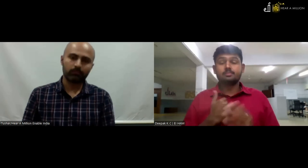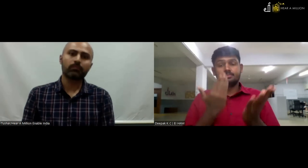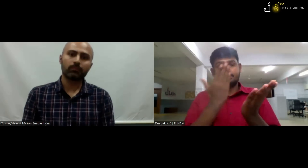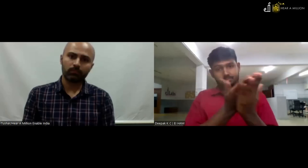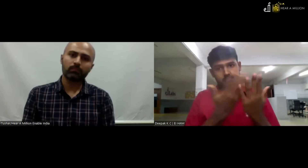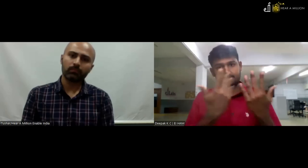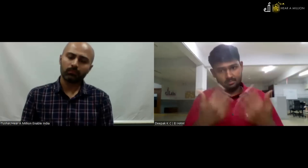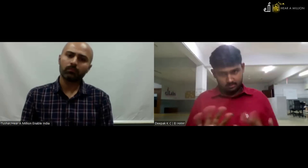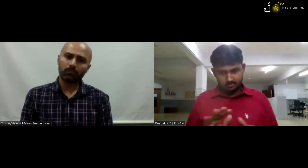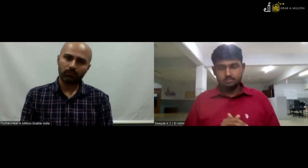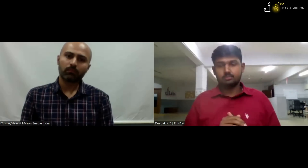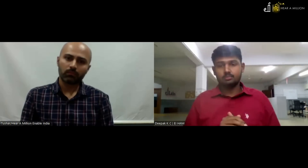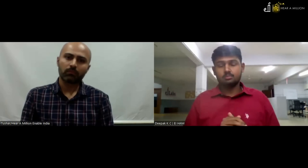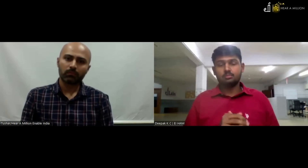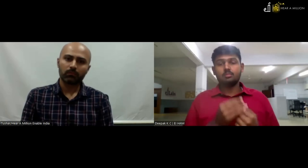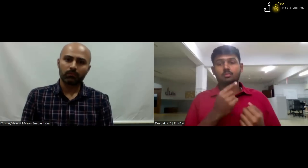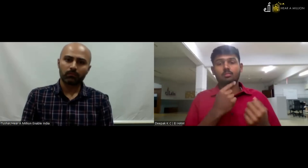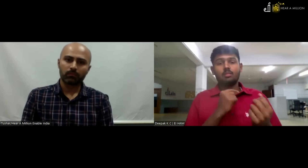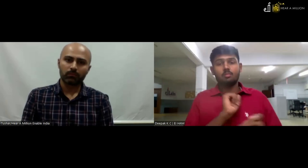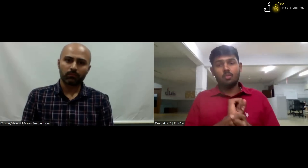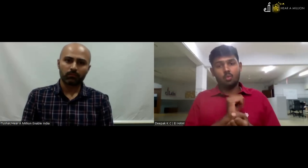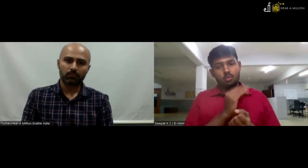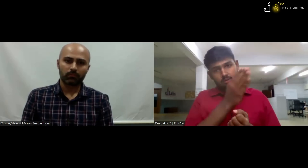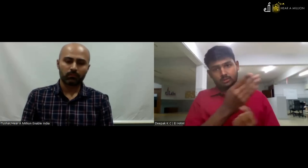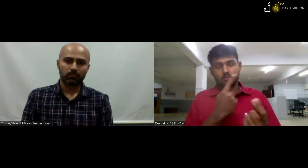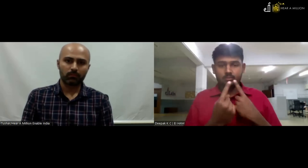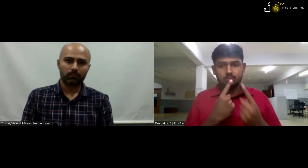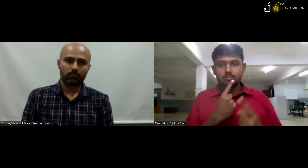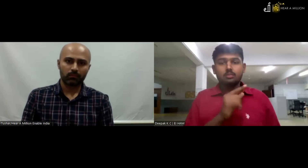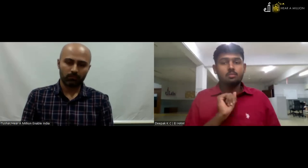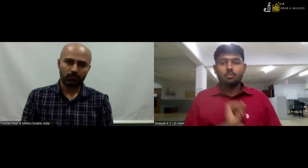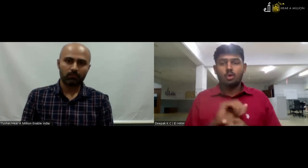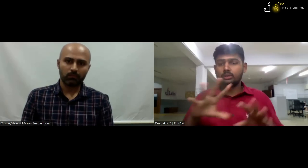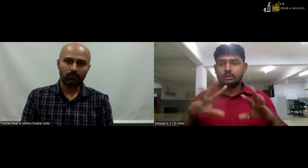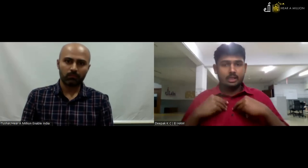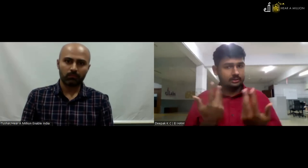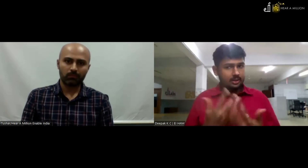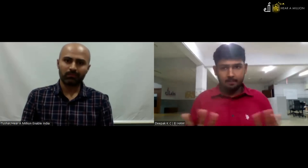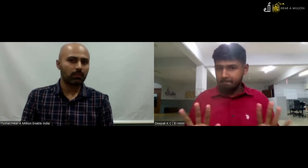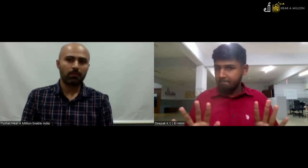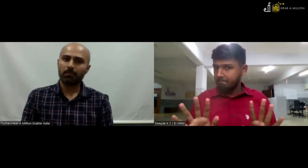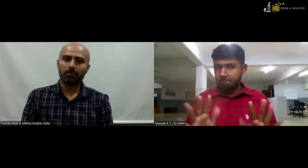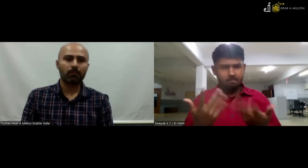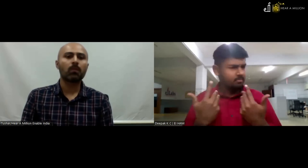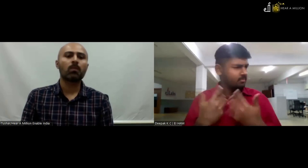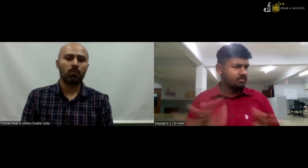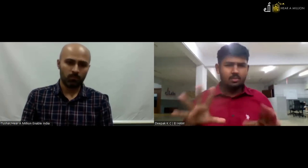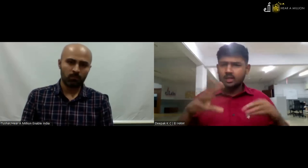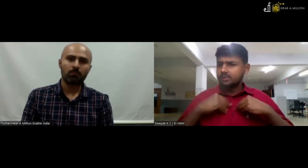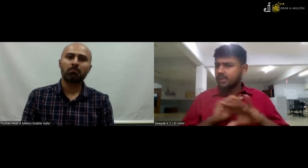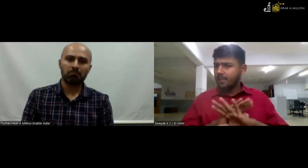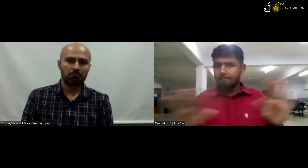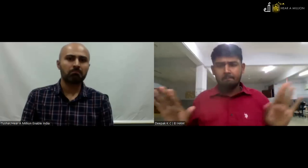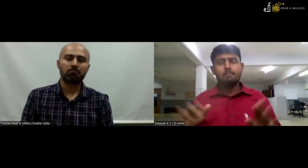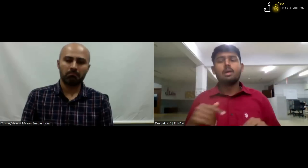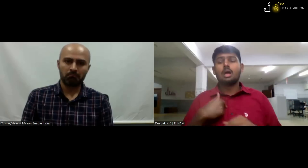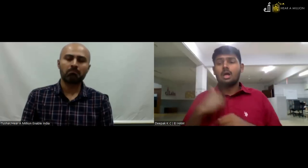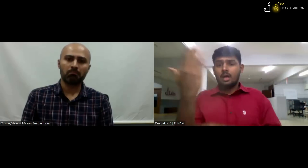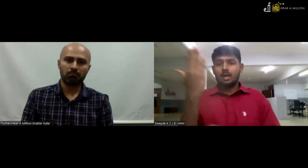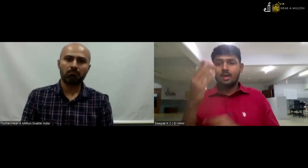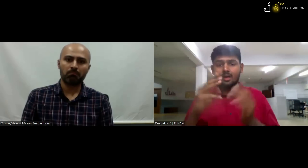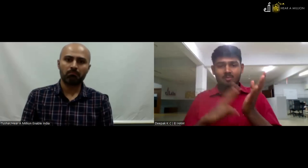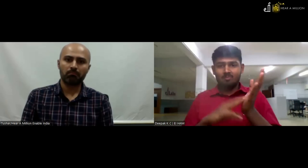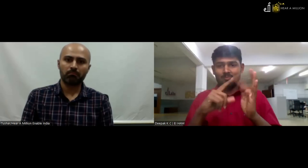I applied for the Bangalore RTO office for my license, there was a police people who said they, of course, didn't